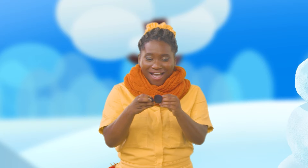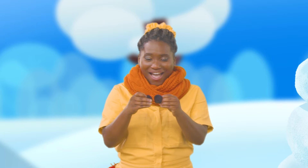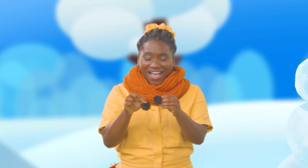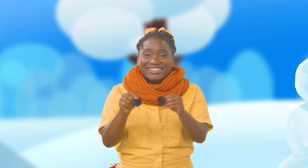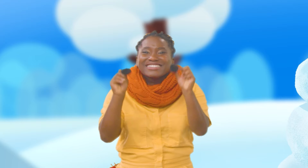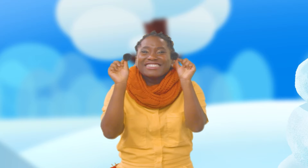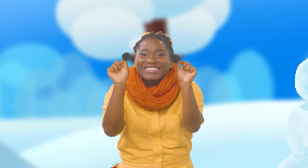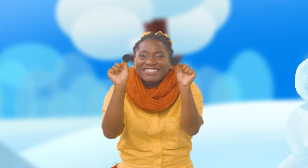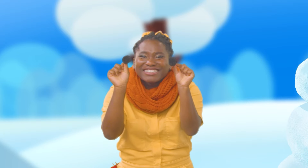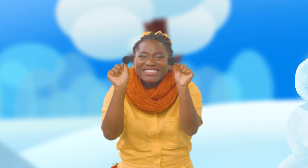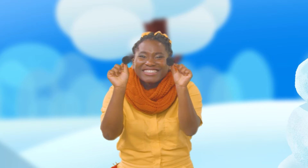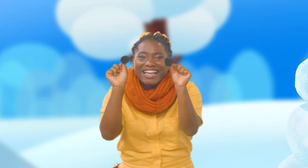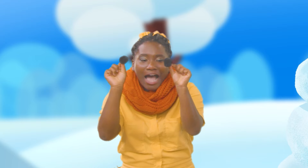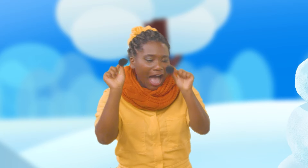Aha!